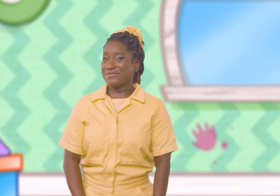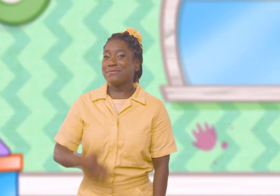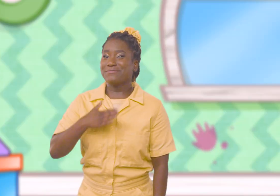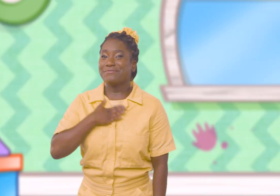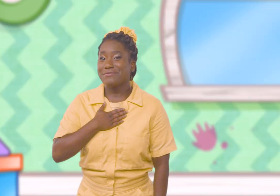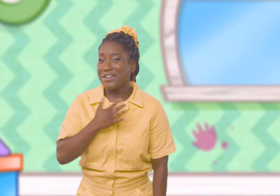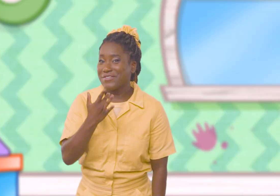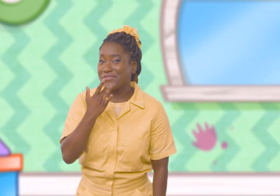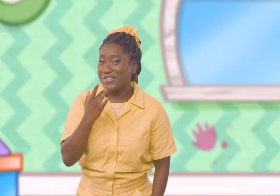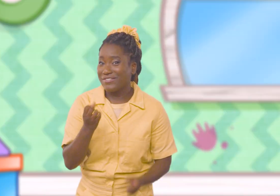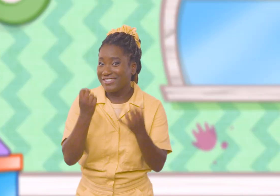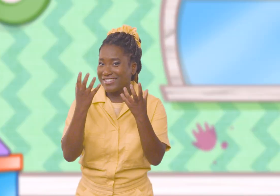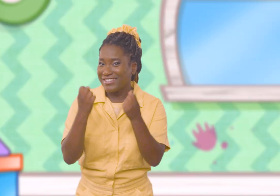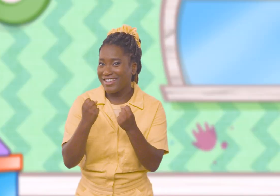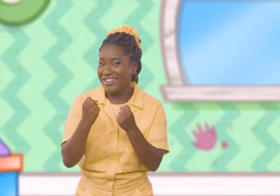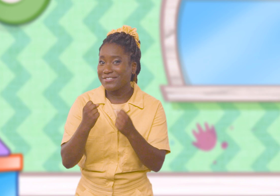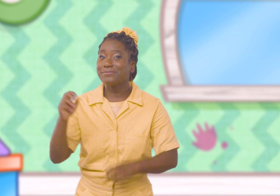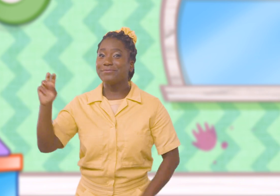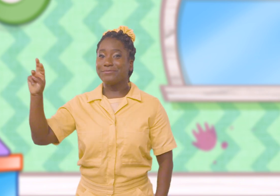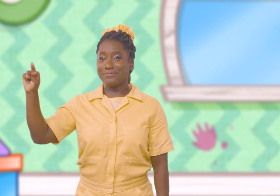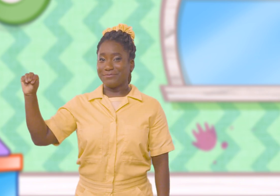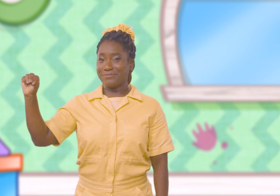My favorite sign is mosquito.